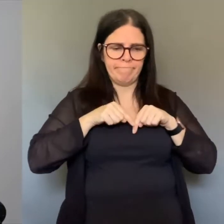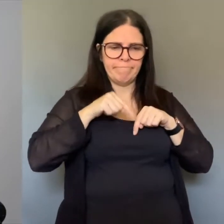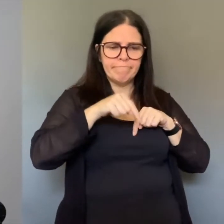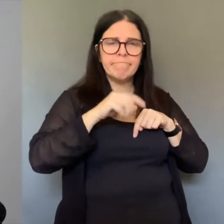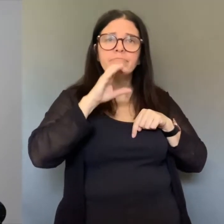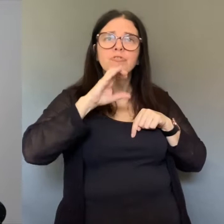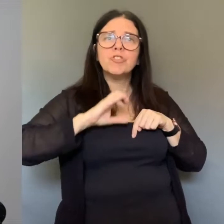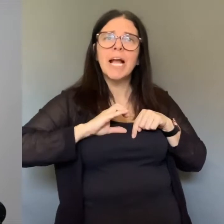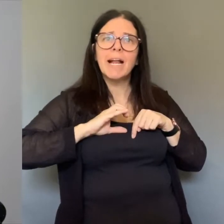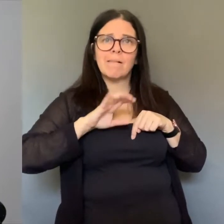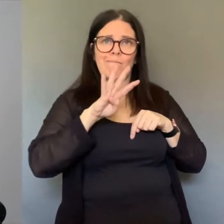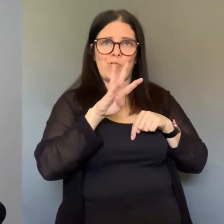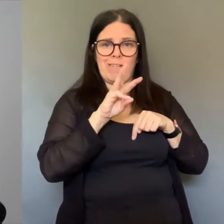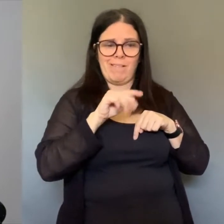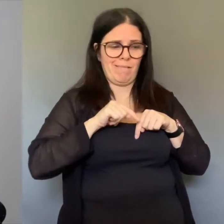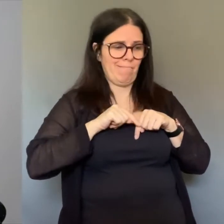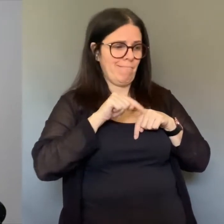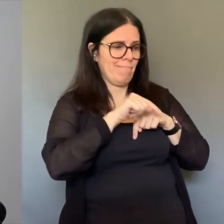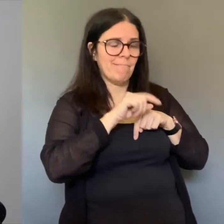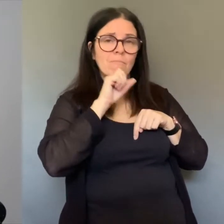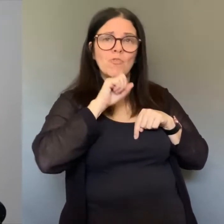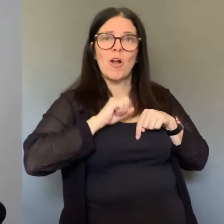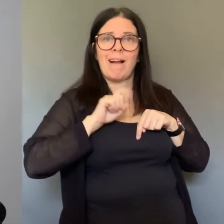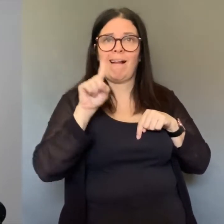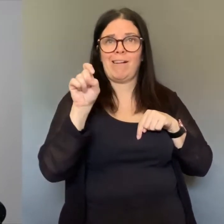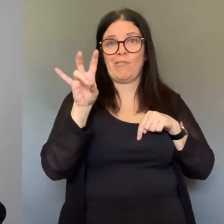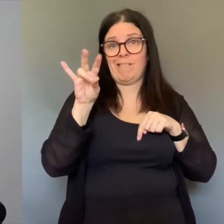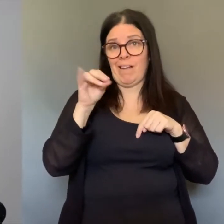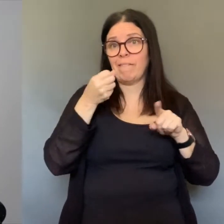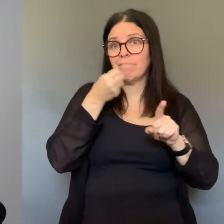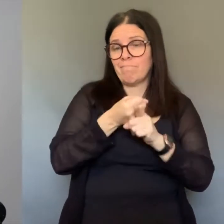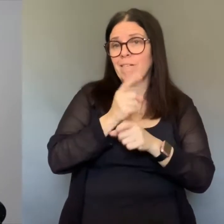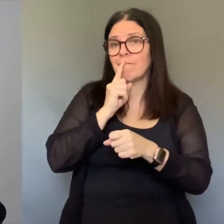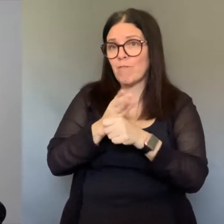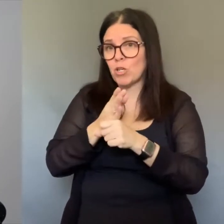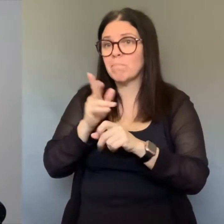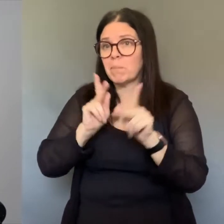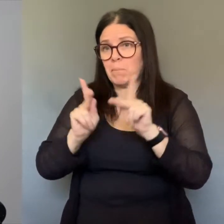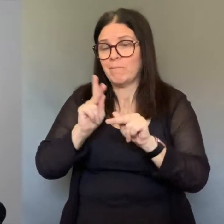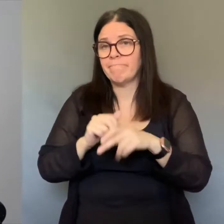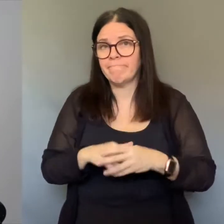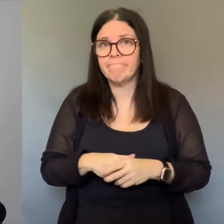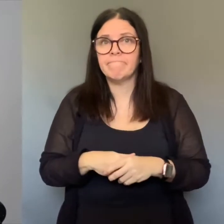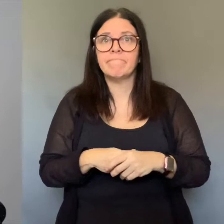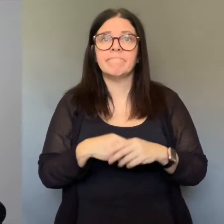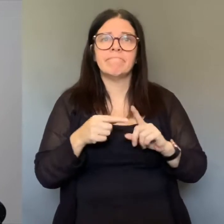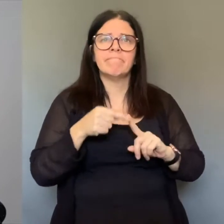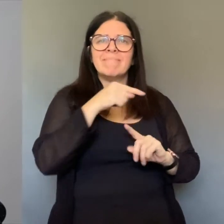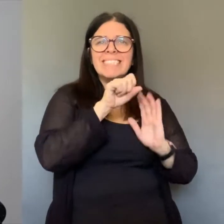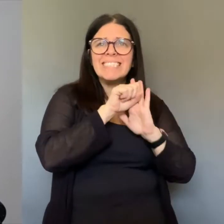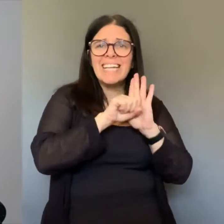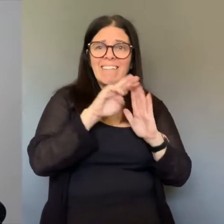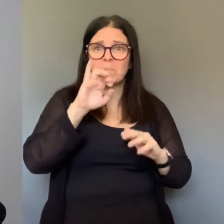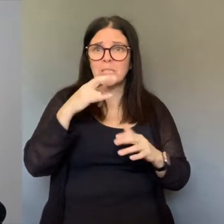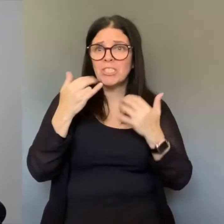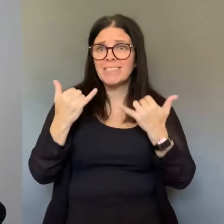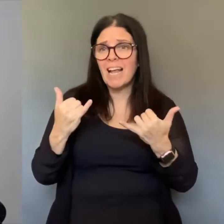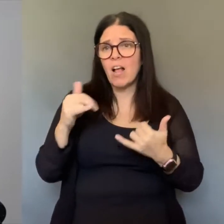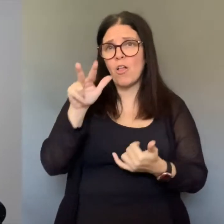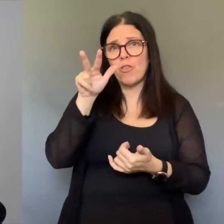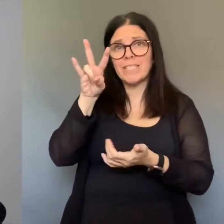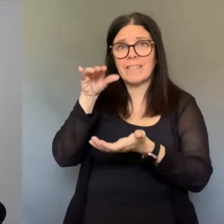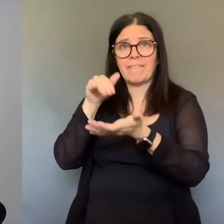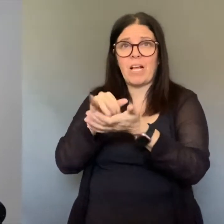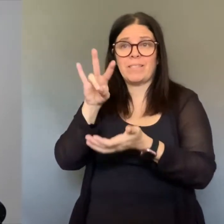14,432 cases are in Ontario. Chatham-Kent has 46 cases, and Sarnia-Lambton has reported 170